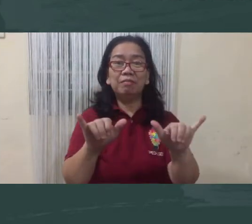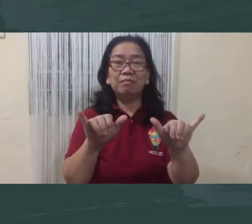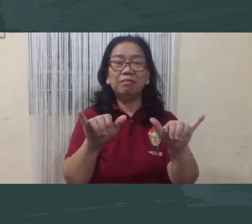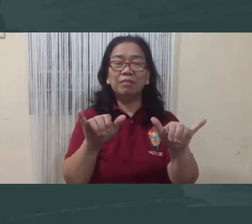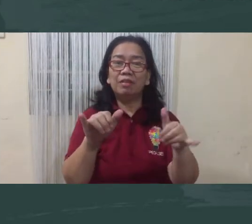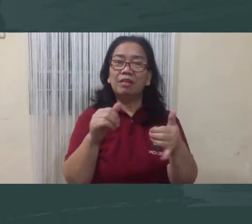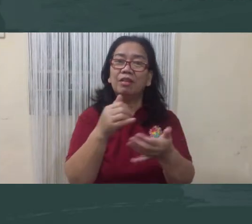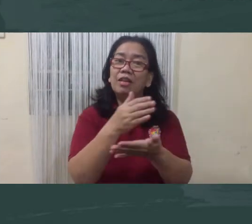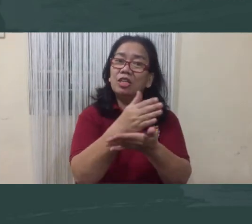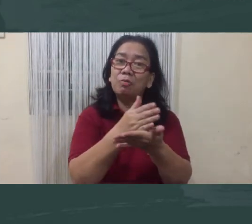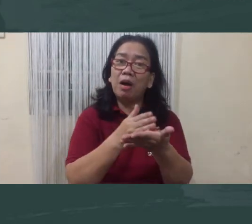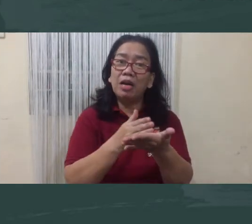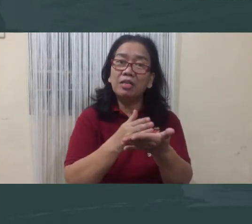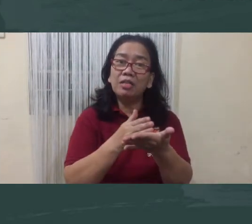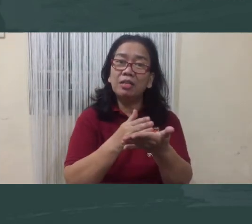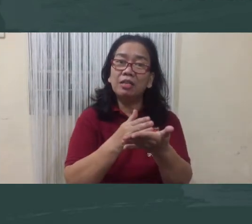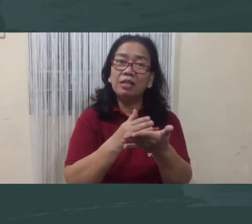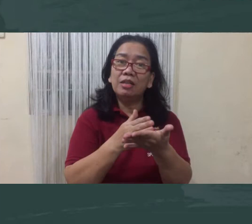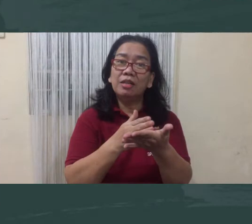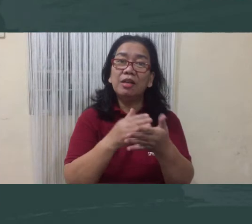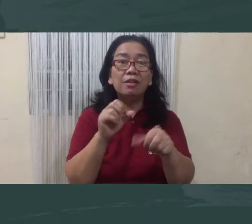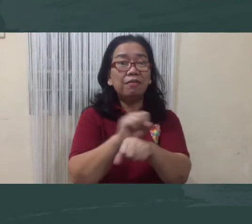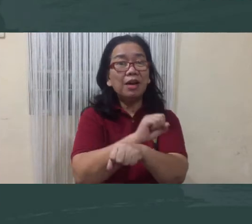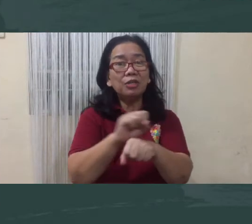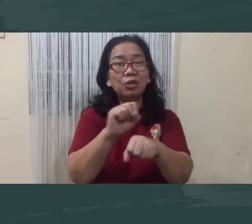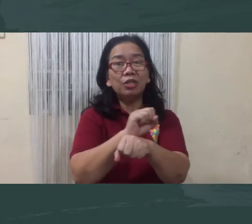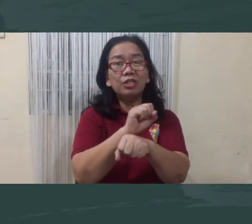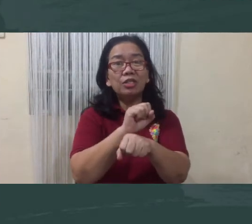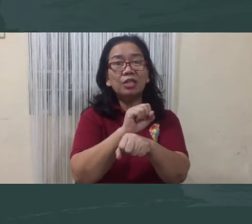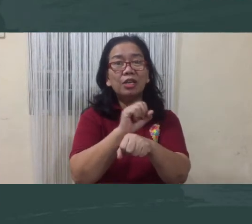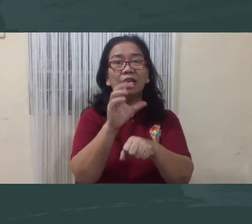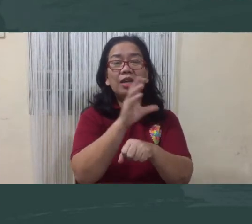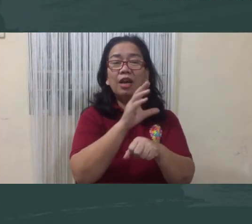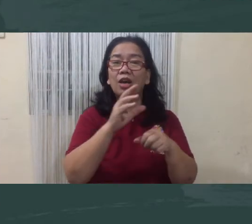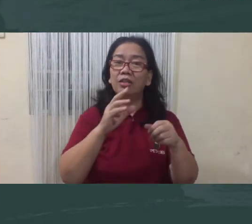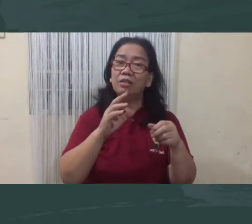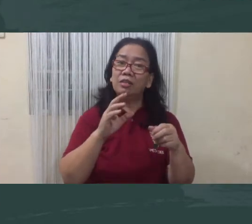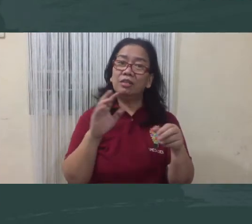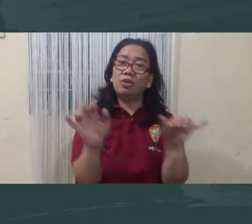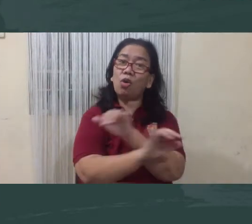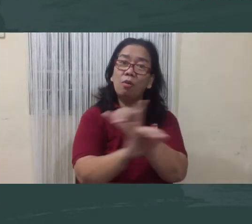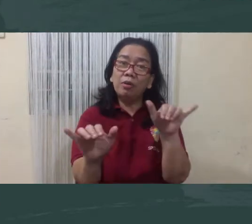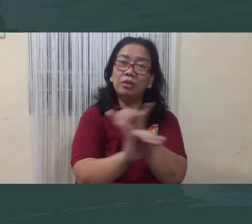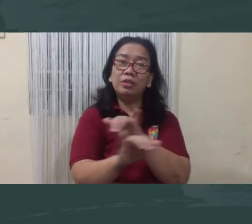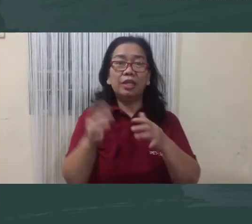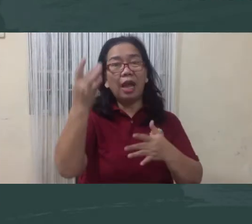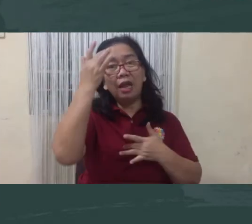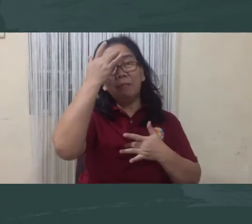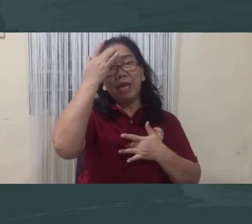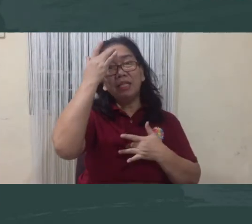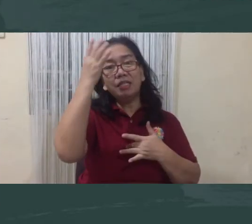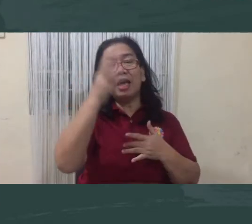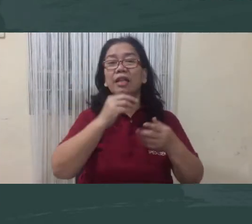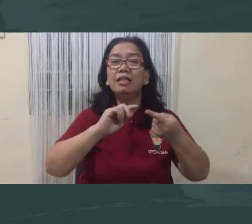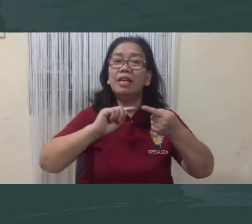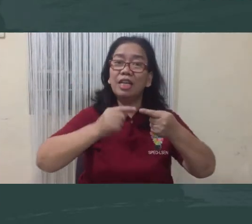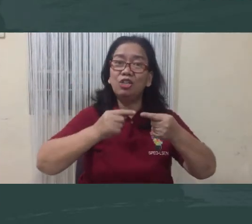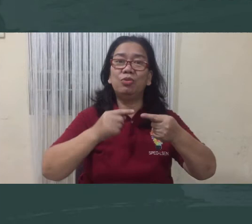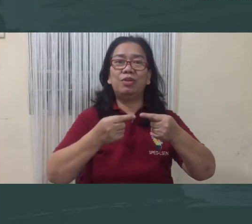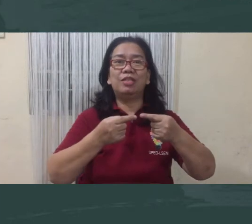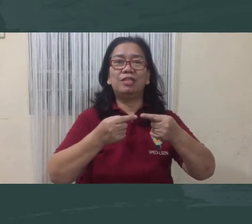system, its parts, the functions, the common ailments